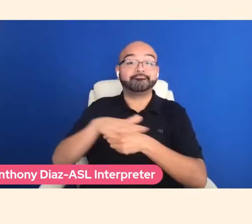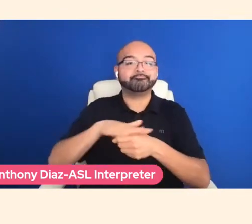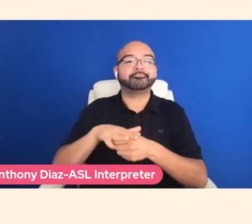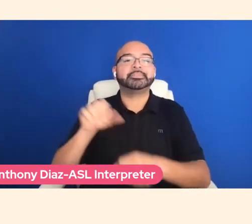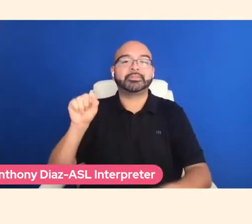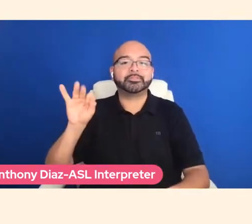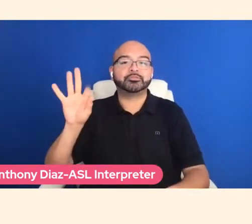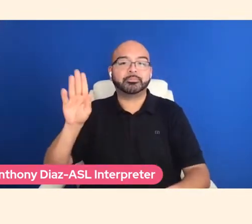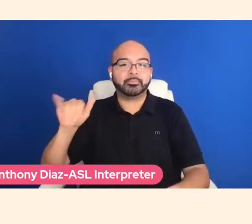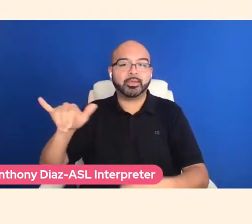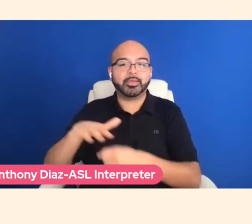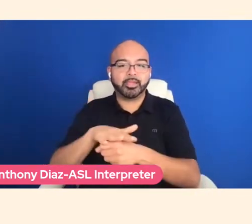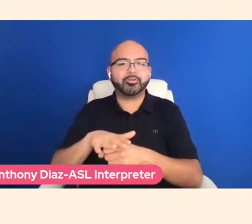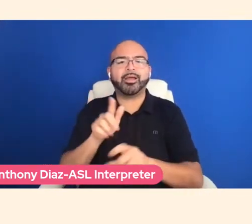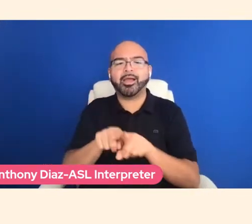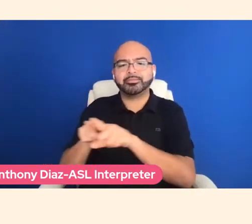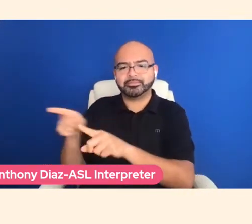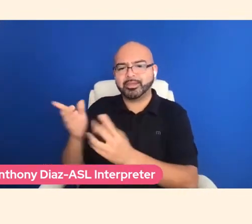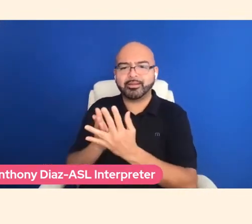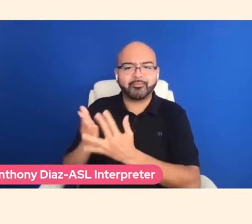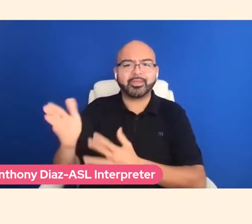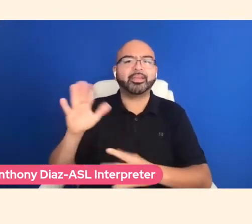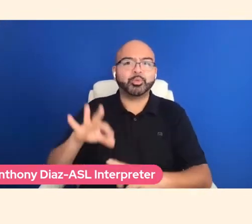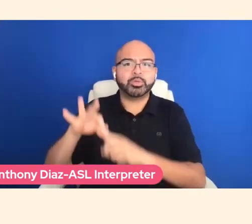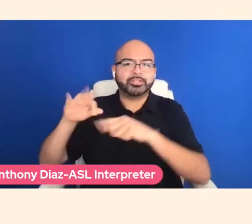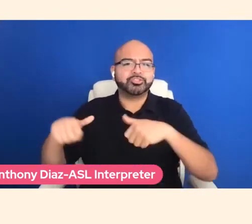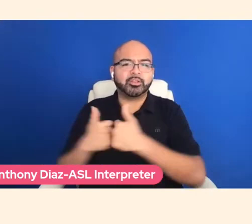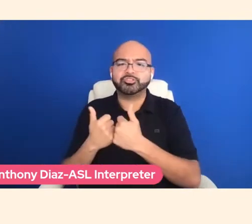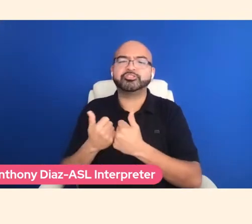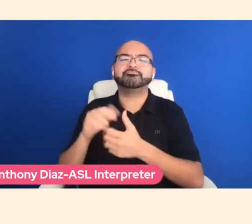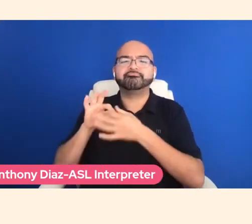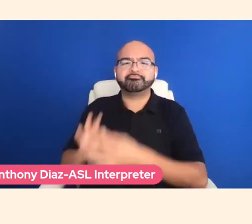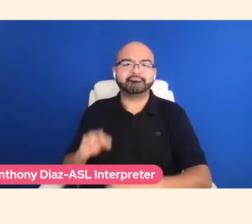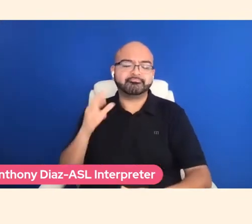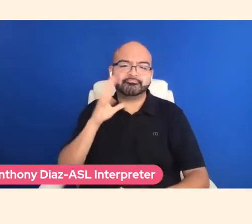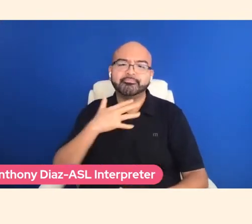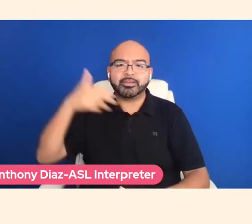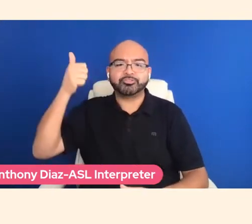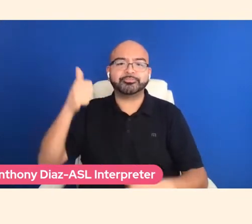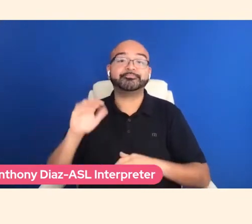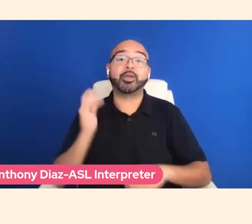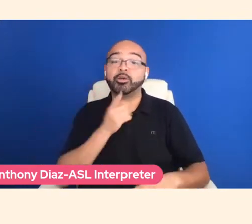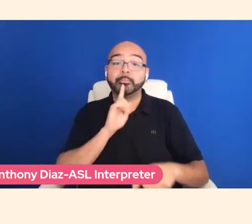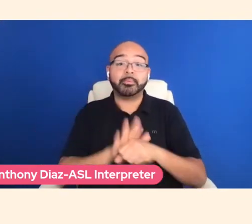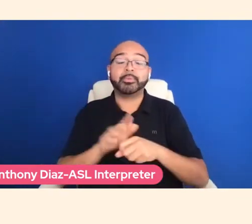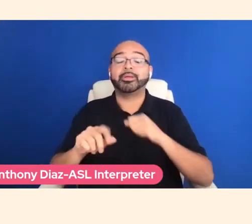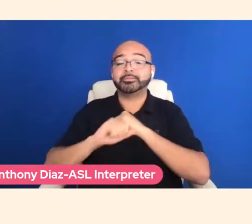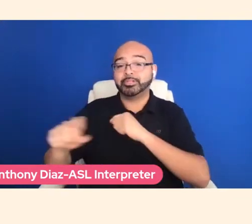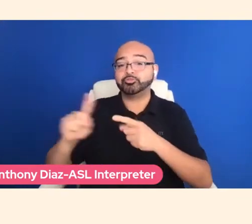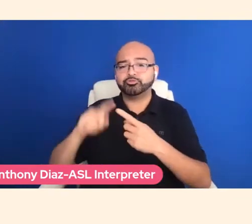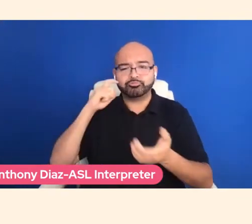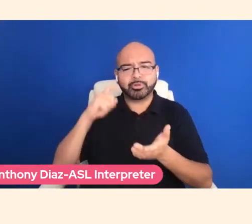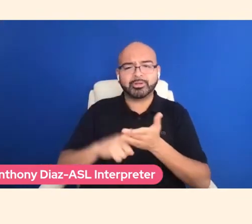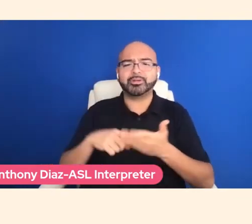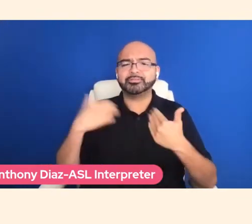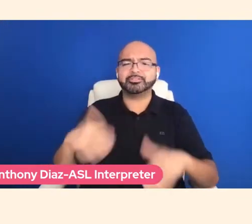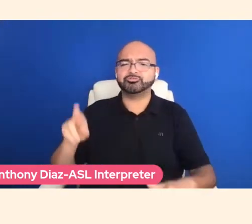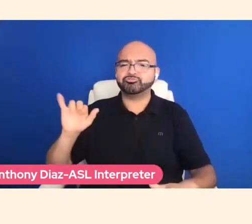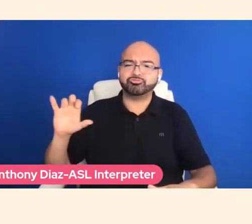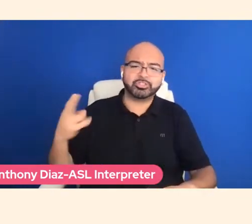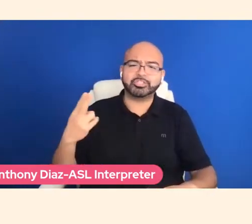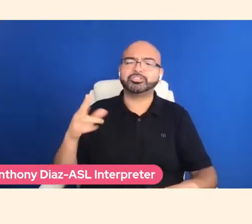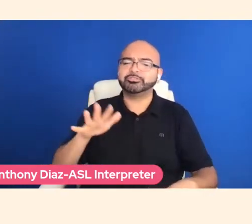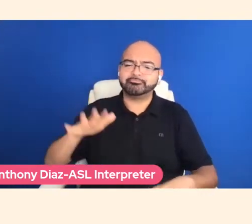they navigate the unique challenges of aging. Our commitment extends to recognizing and embracing the rich tapestry